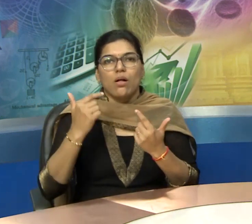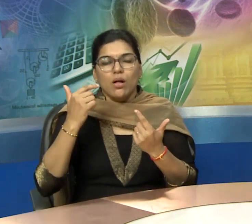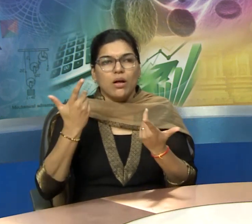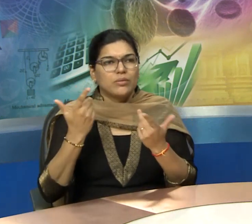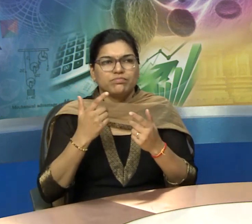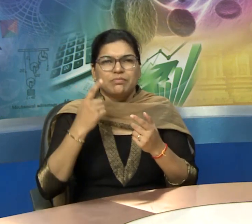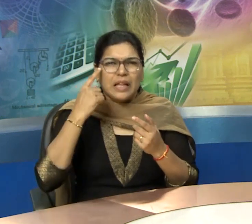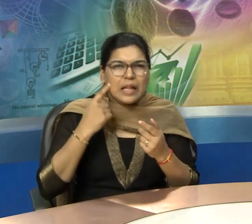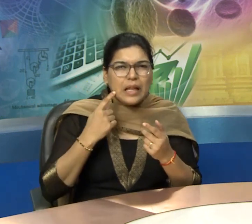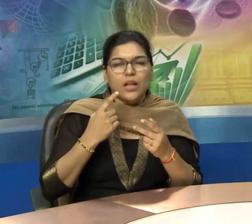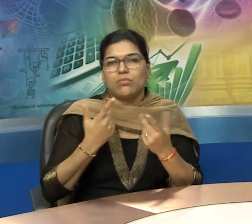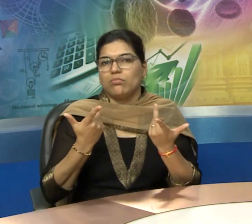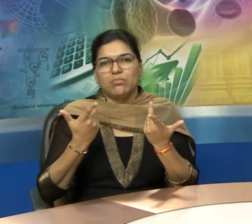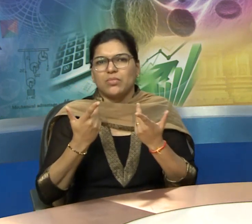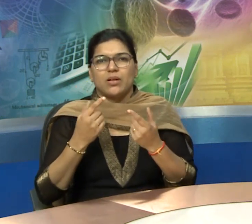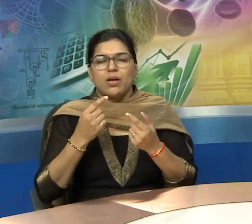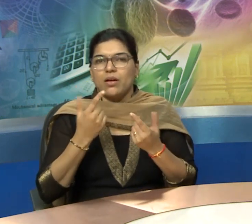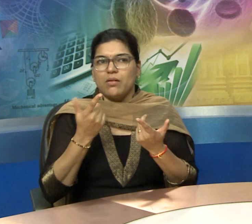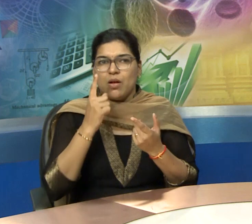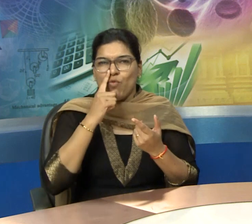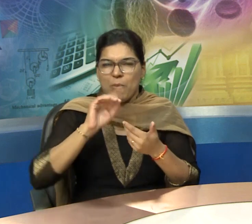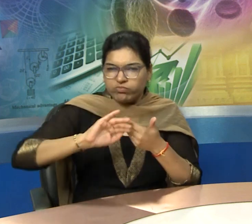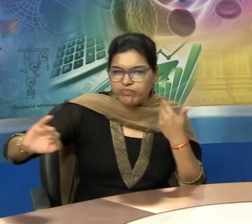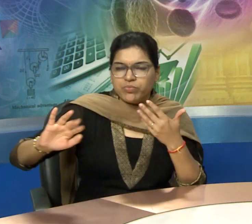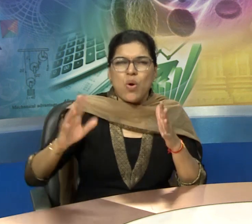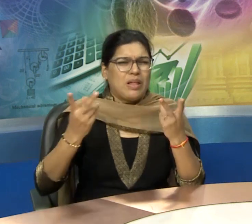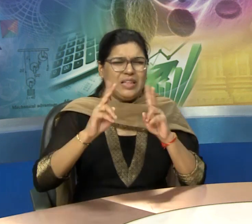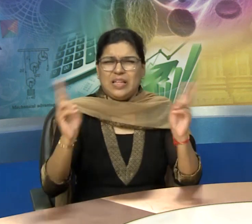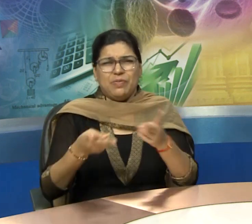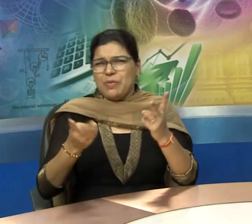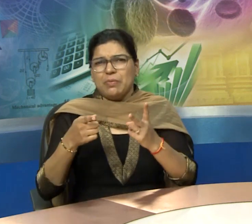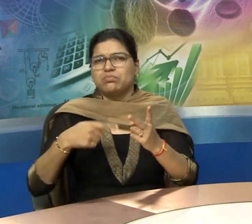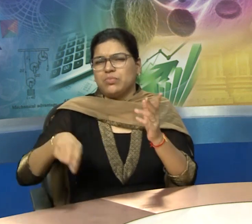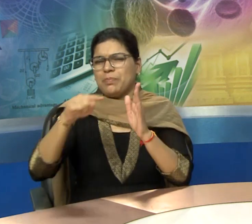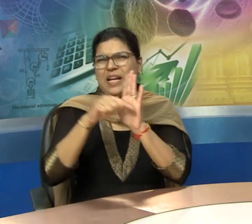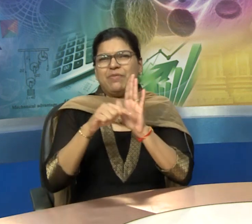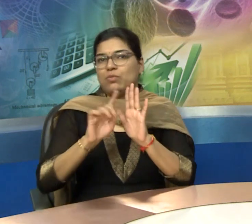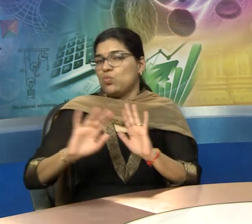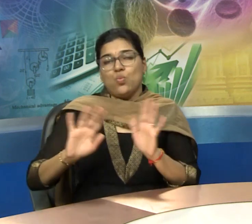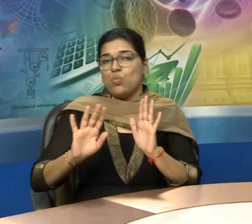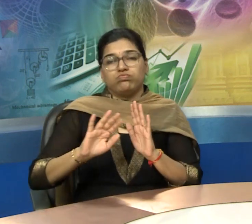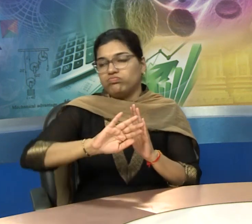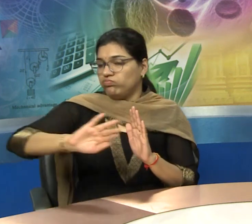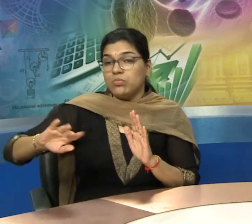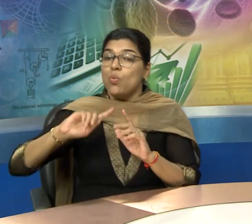and stored by the libraries for the dissemination to the general